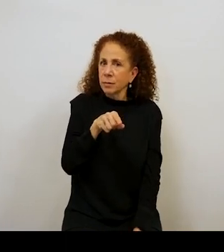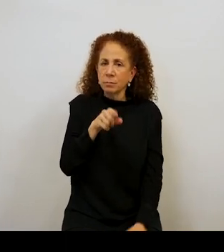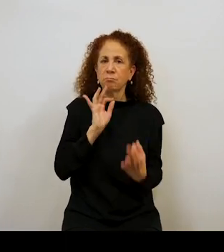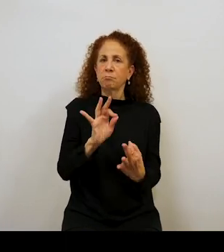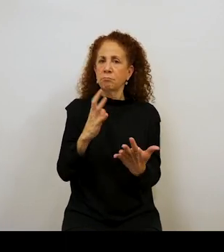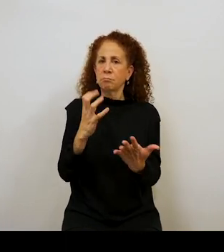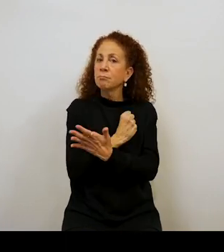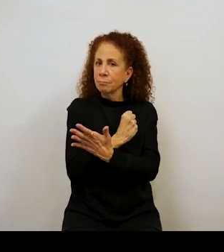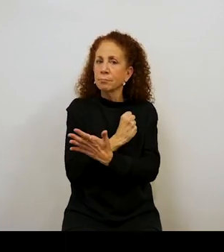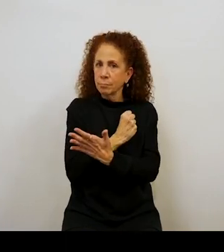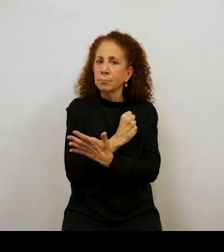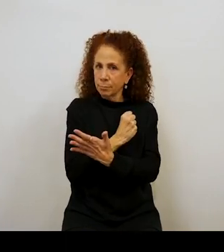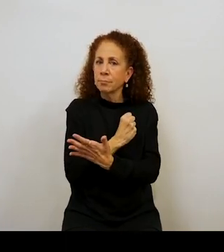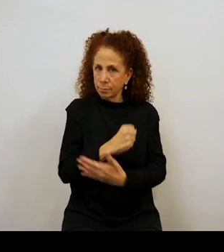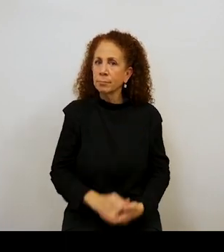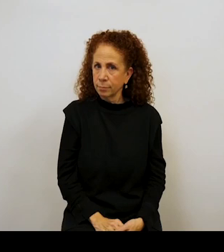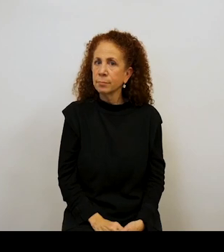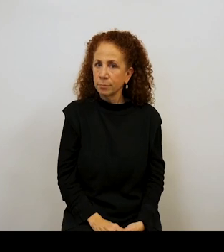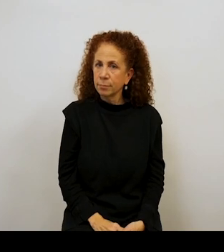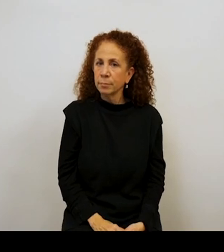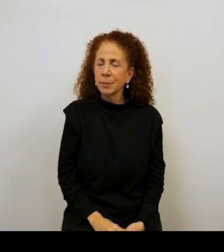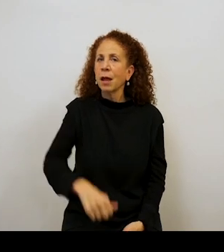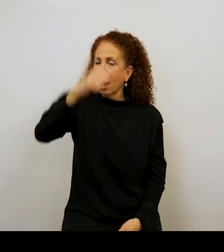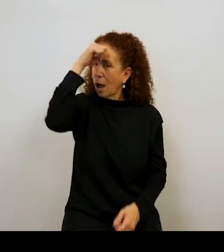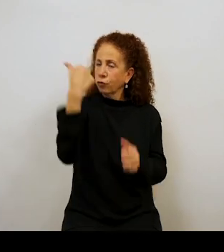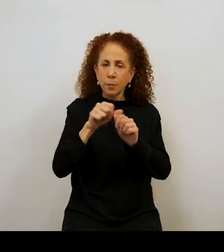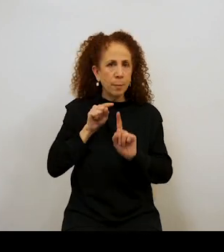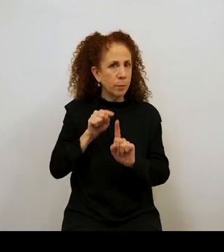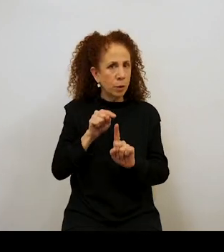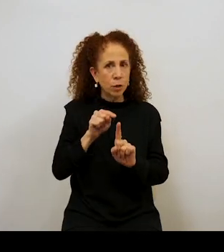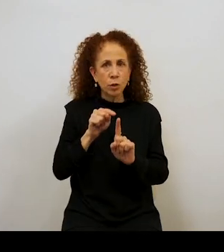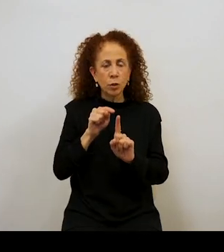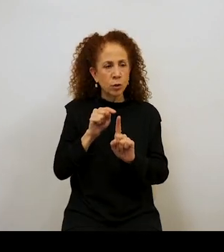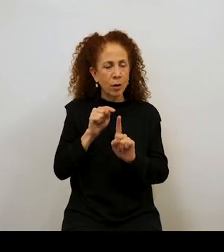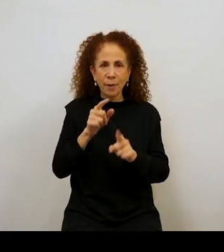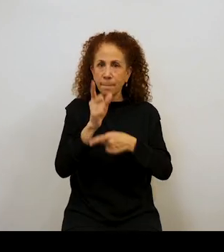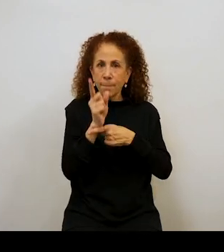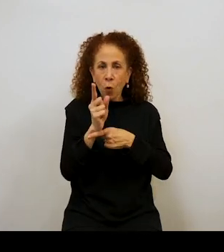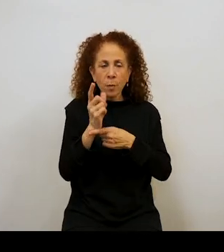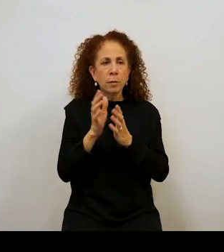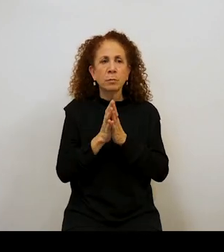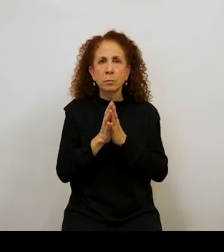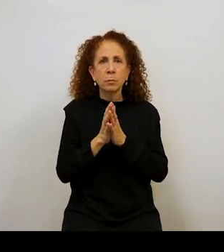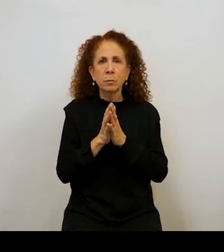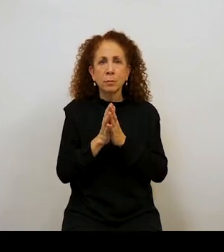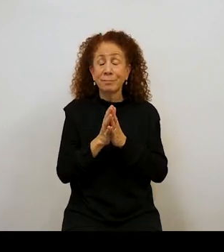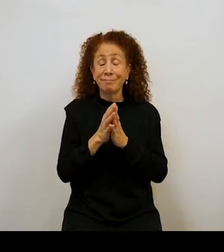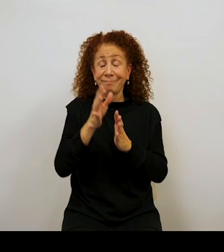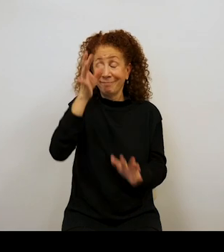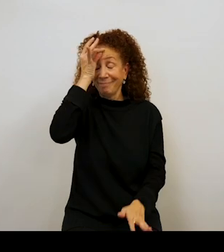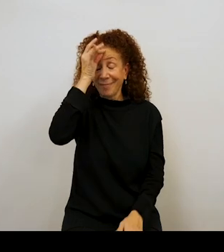this is it. This is, and it was, I mean, I do really remember it as this moment, and this may be memory playing tricks with me, but